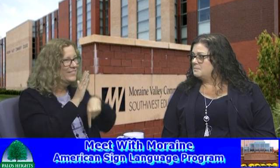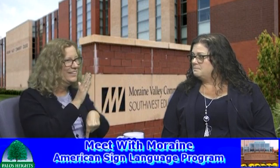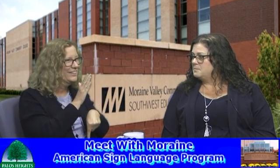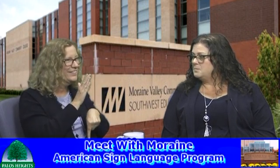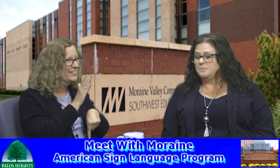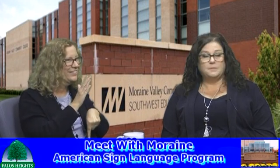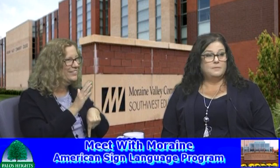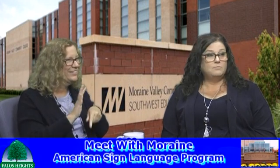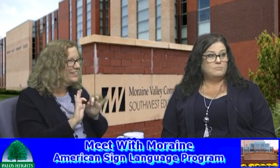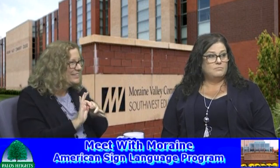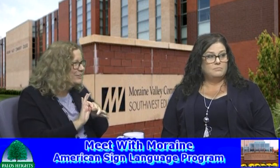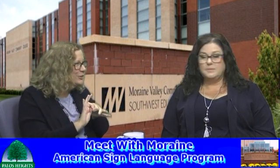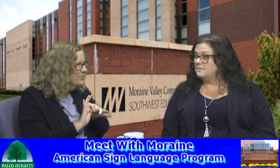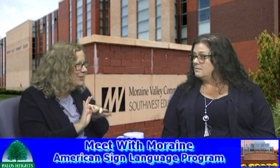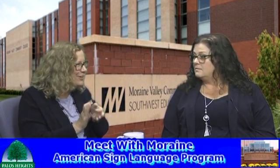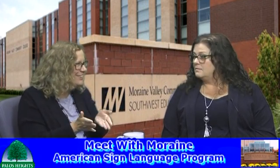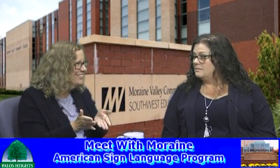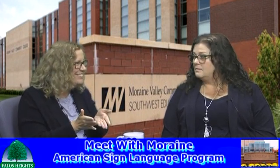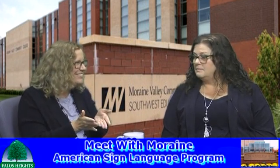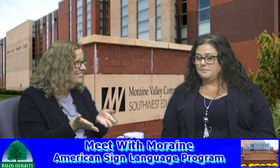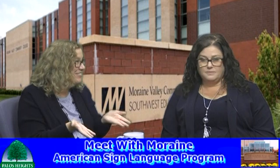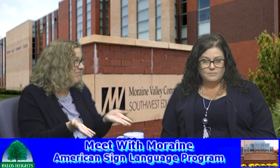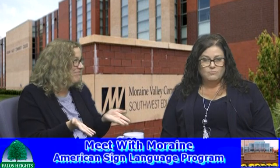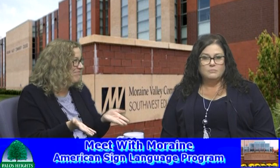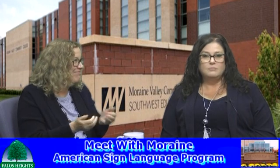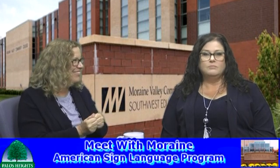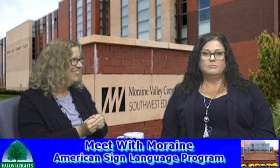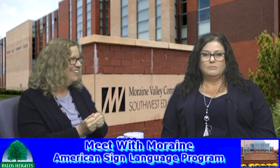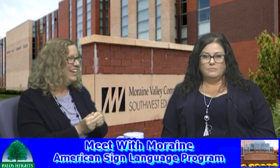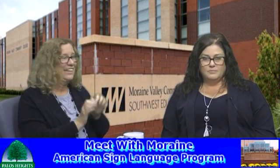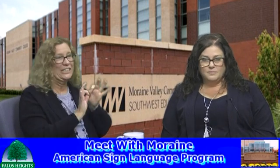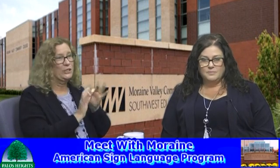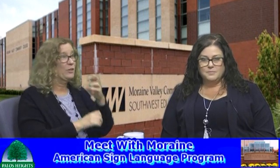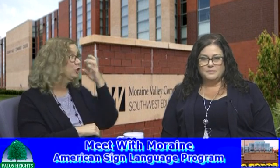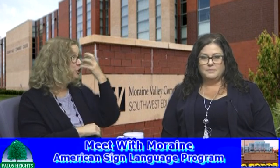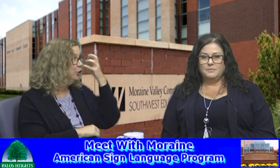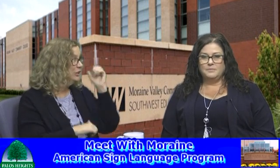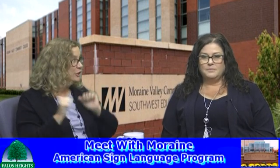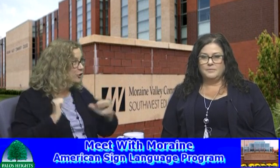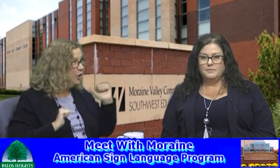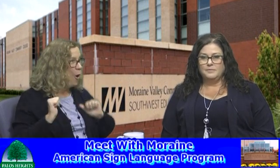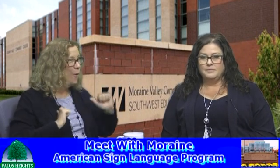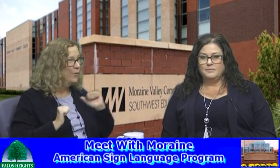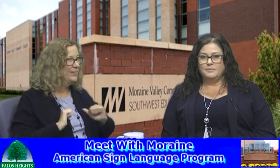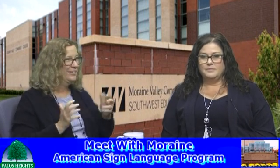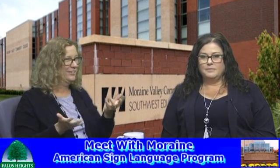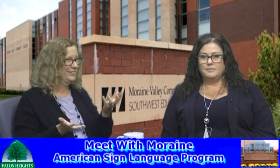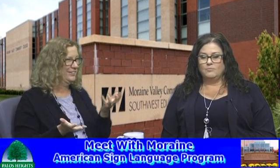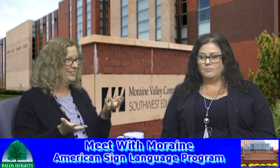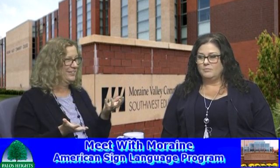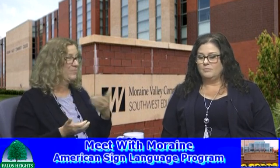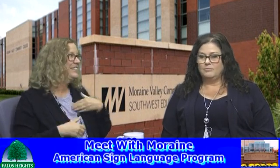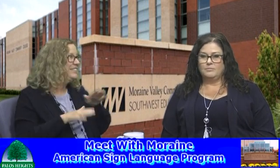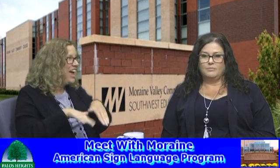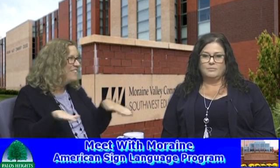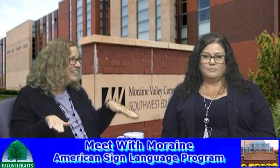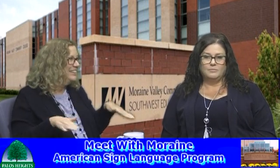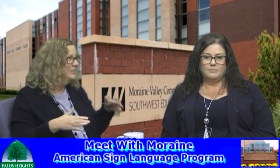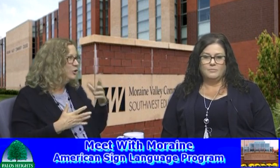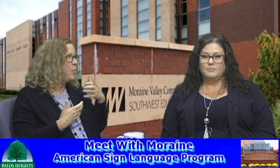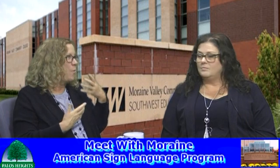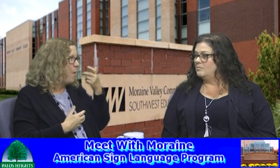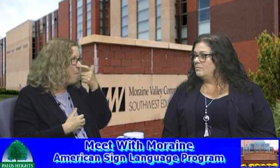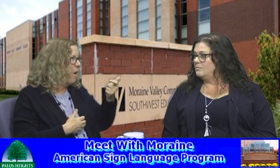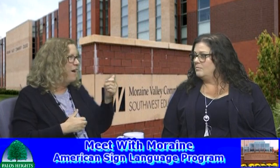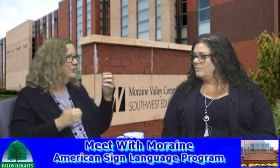could go scuba diving and interpret. Wow. Yeah, that's another good example. It is. You could go to a comedy